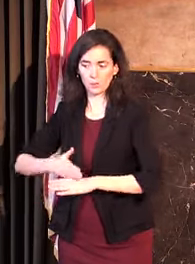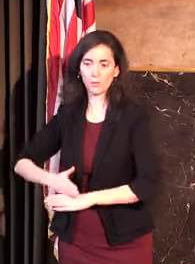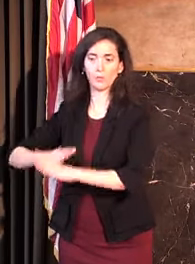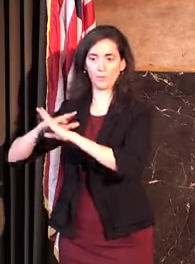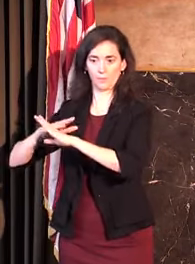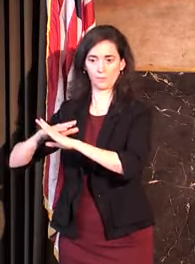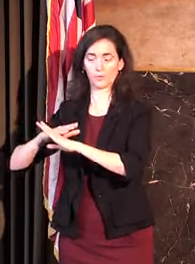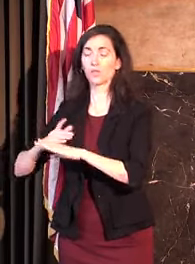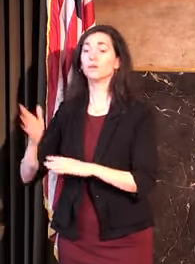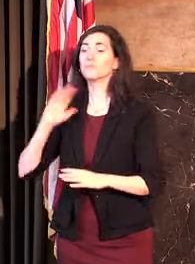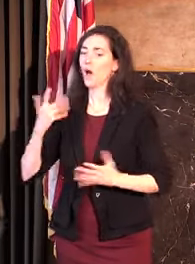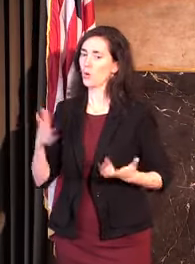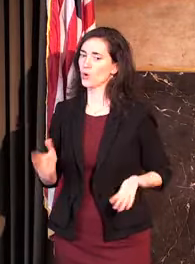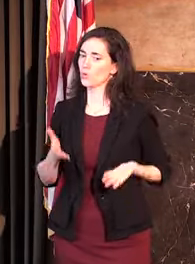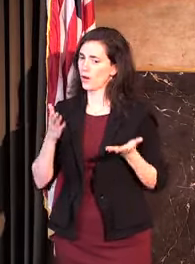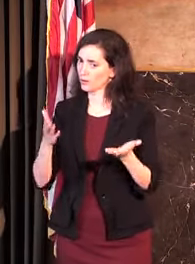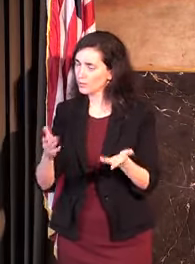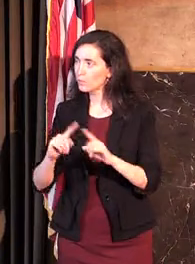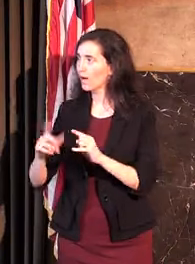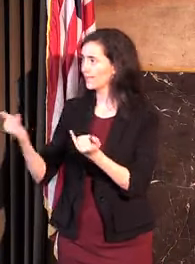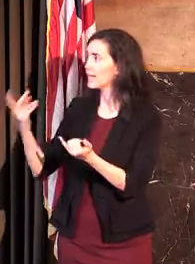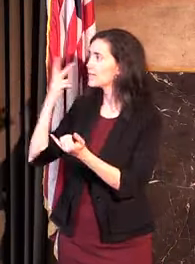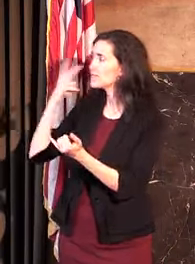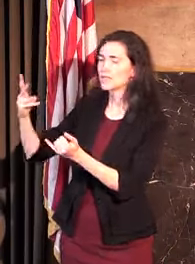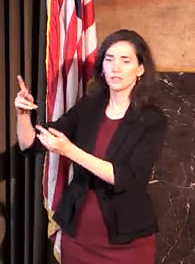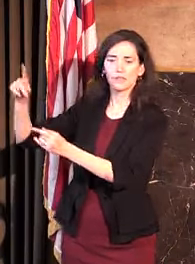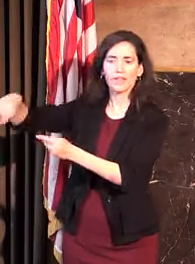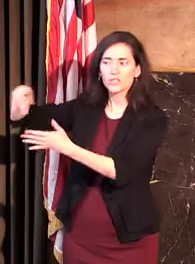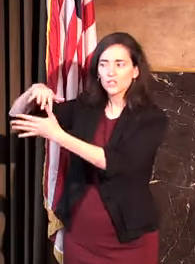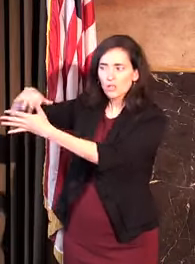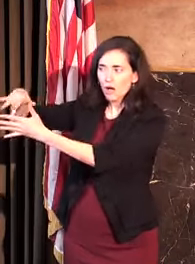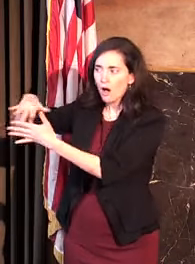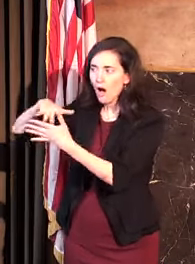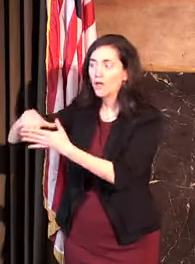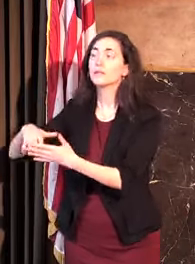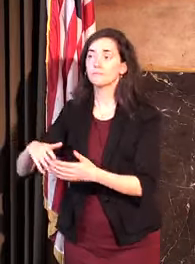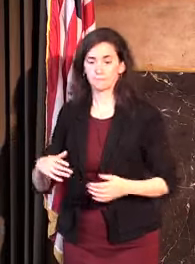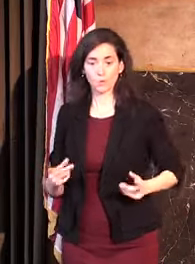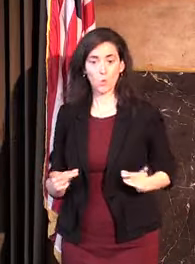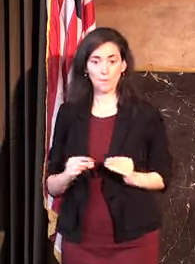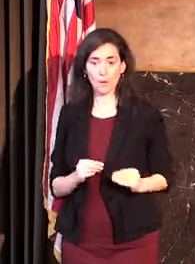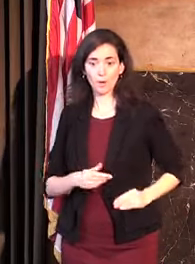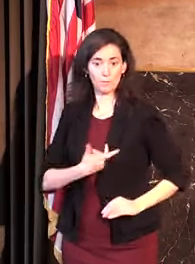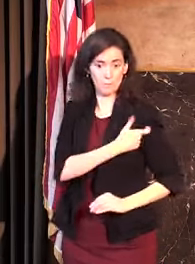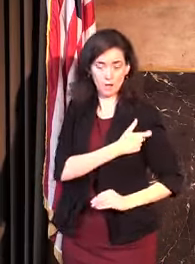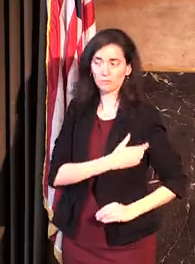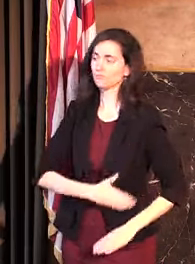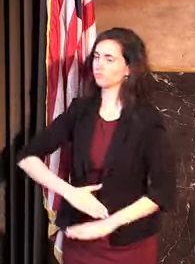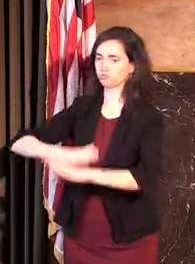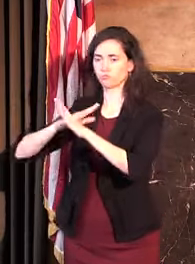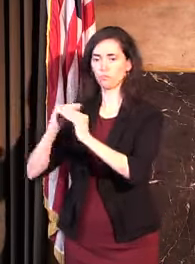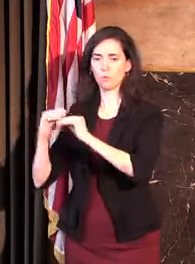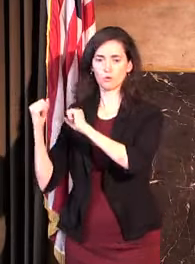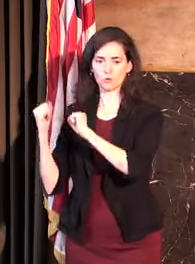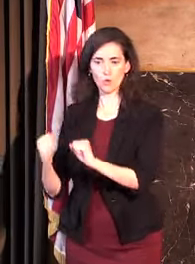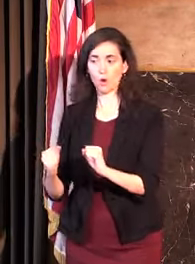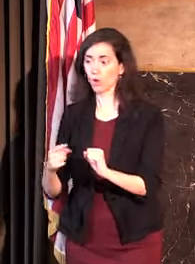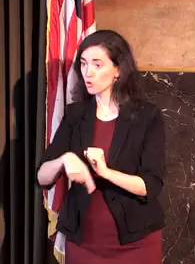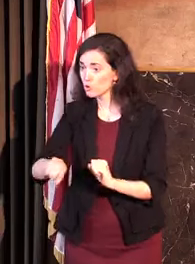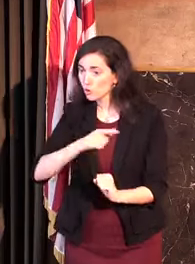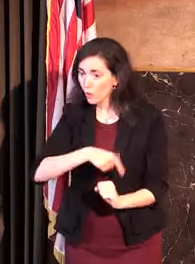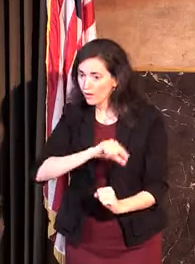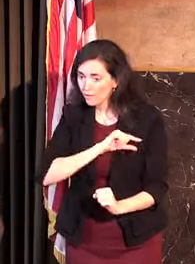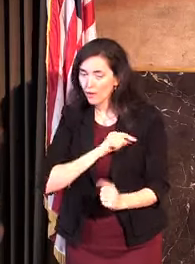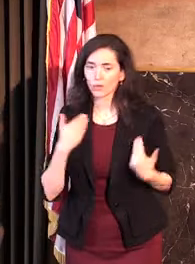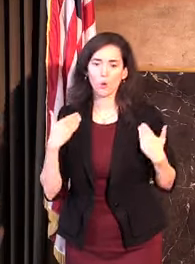data is coming in. It's unequivocal right now that boosters increase your protection, and now is the time to do it if you are eligible.